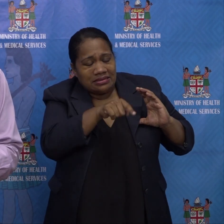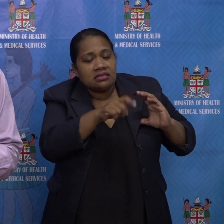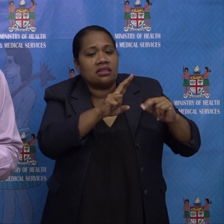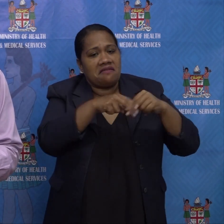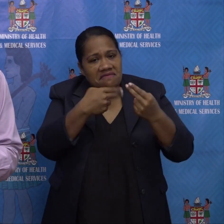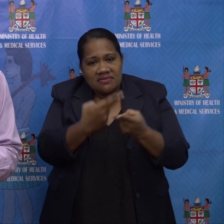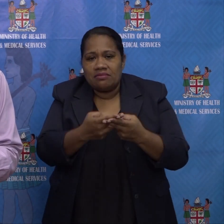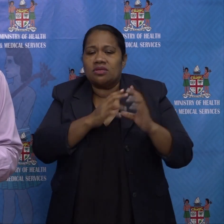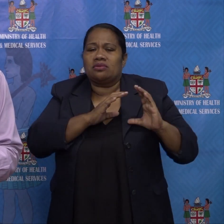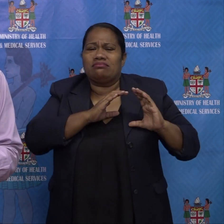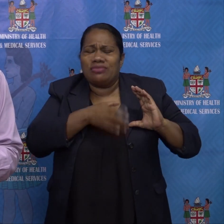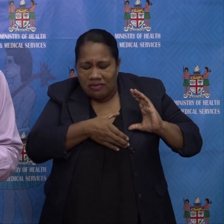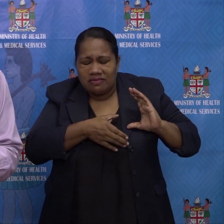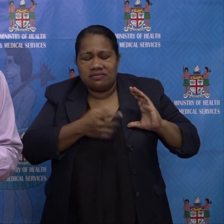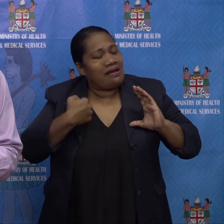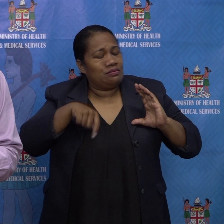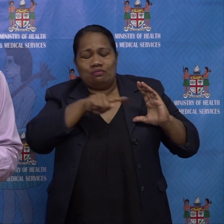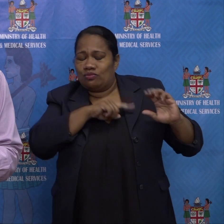And we all have a great deal of empathy